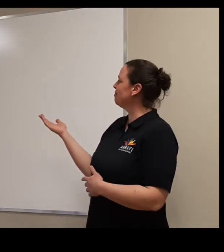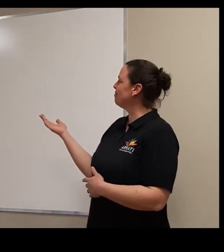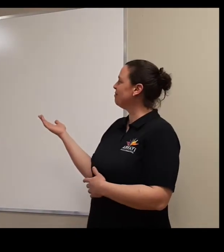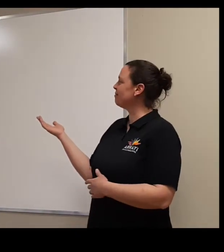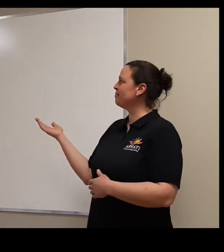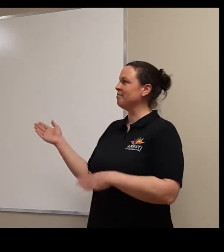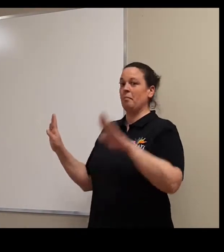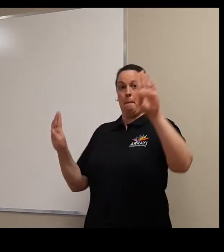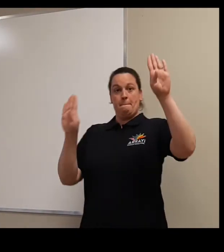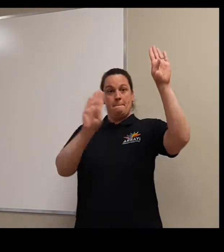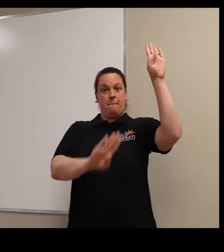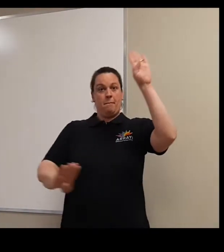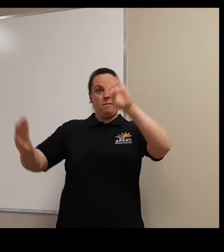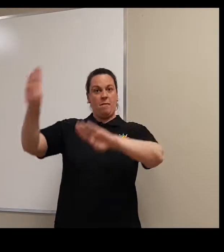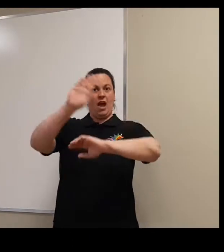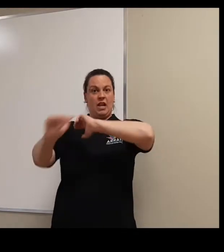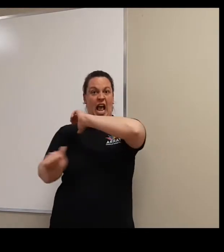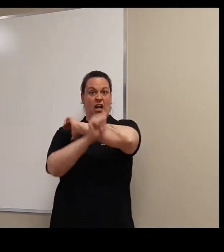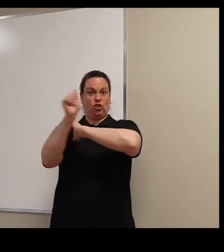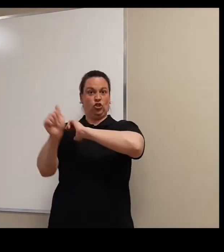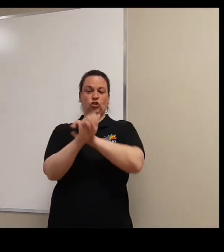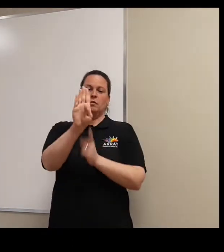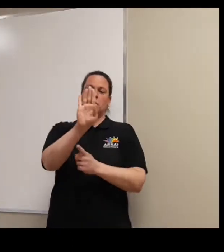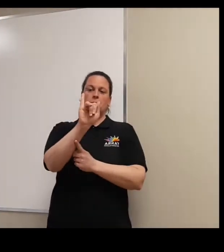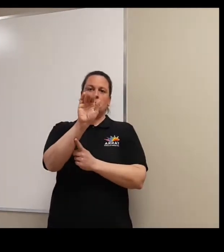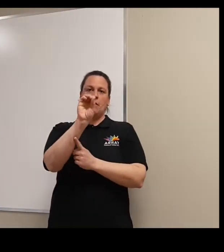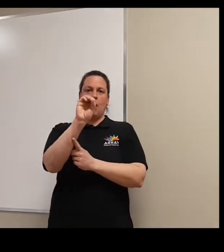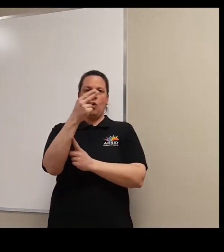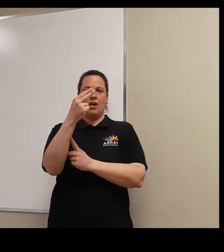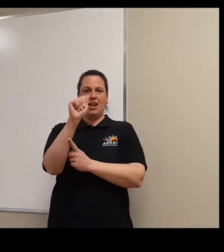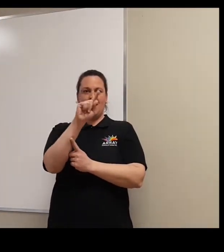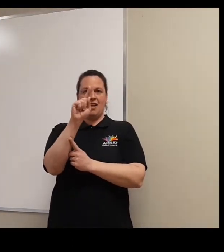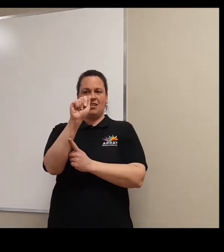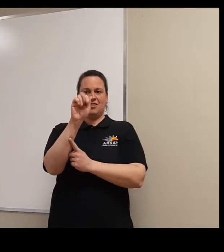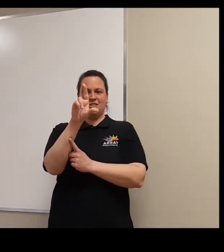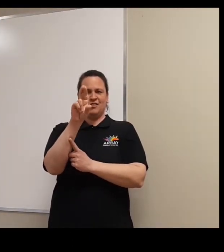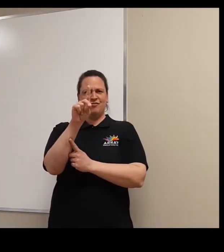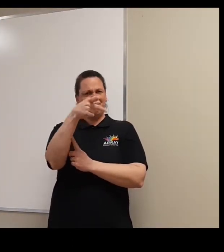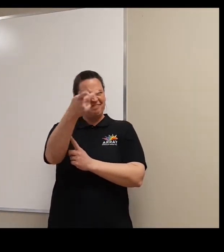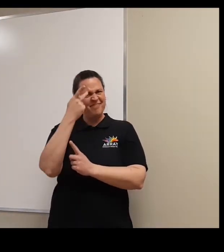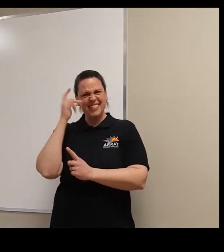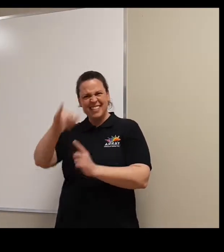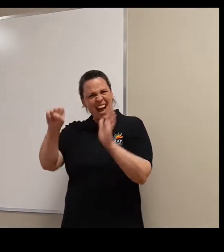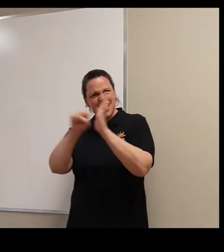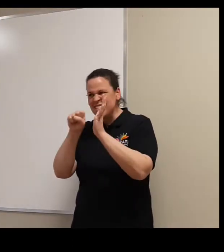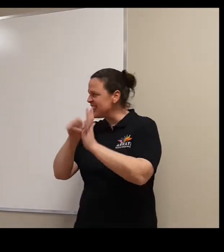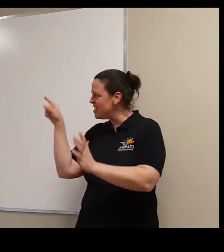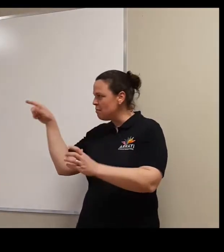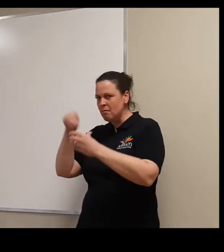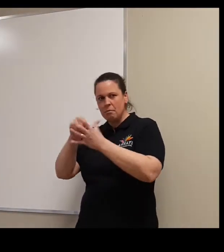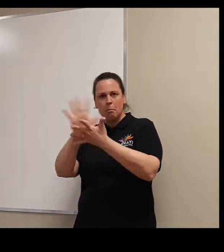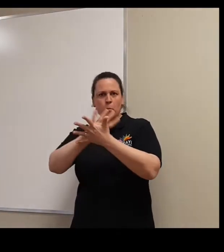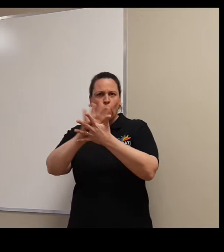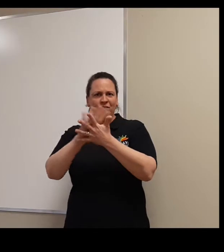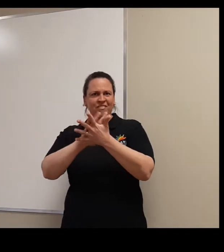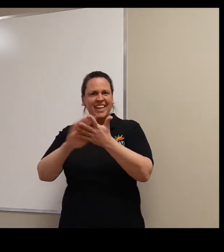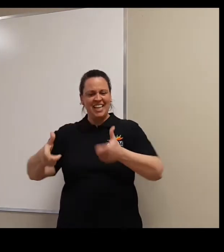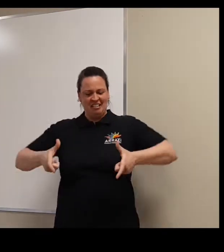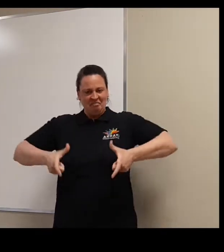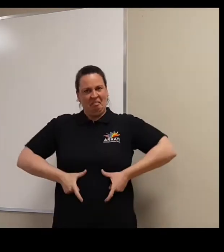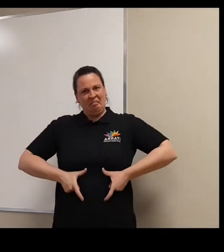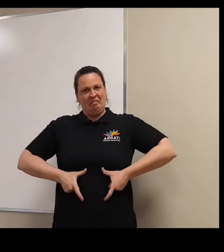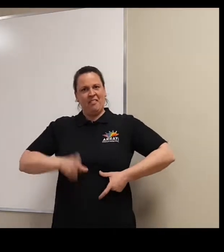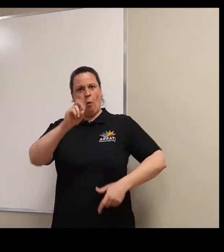The next symbol is biohazard or biological hazard. You've probably seen this symbol in